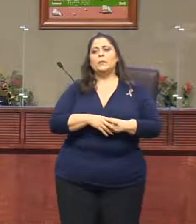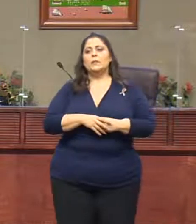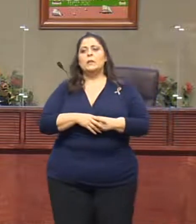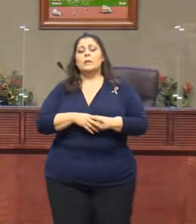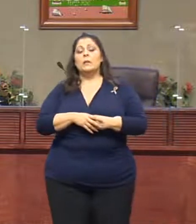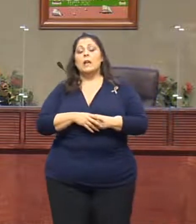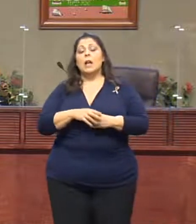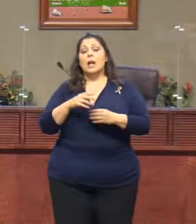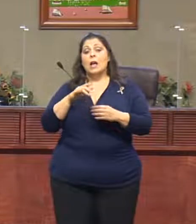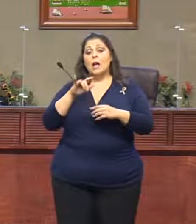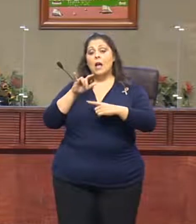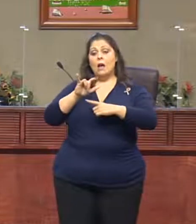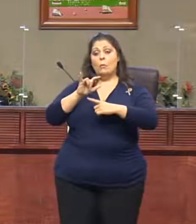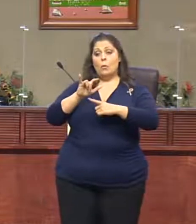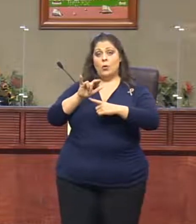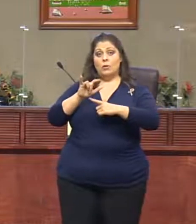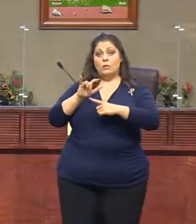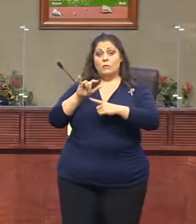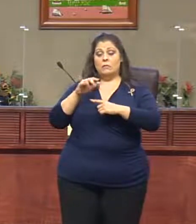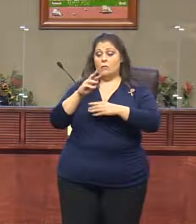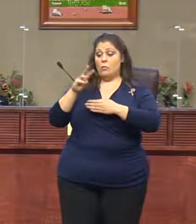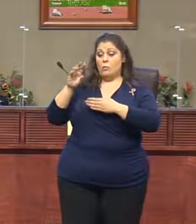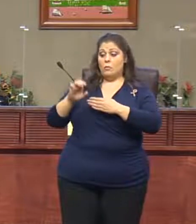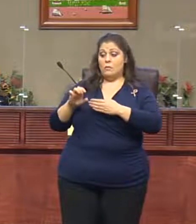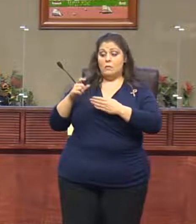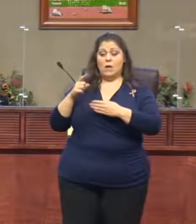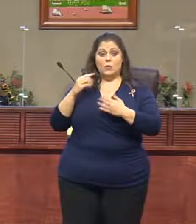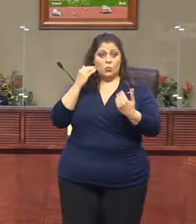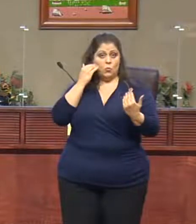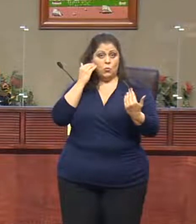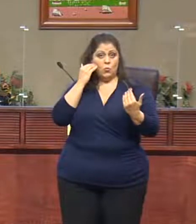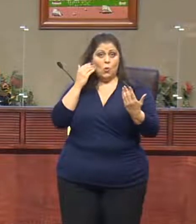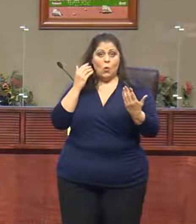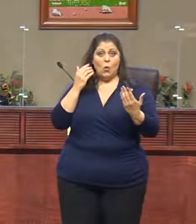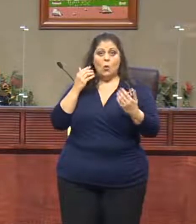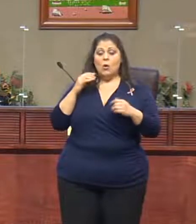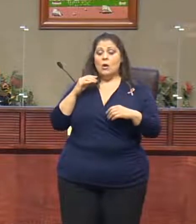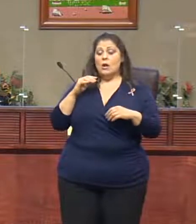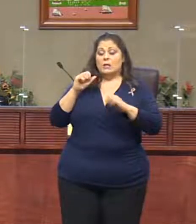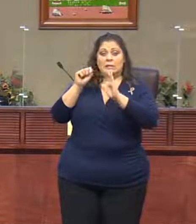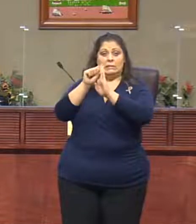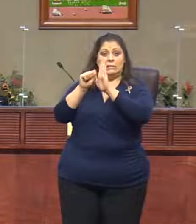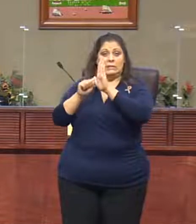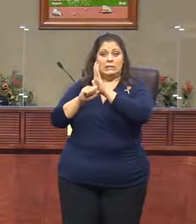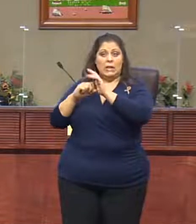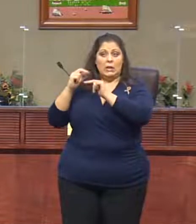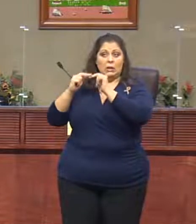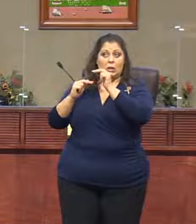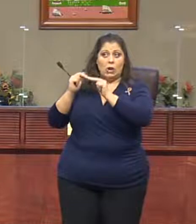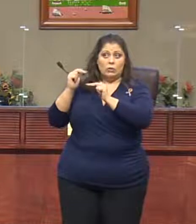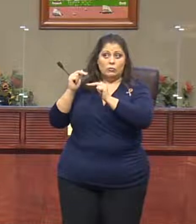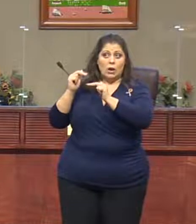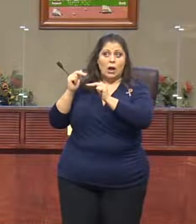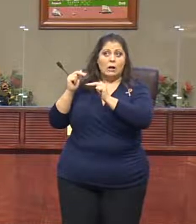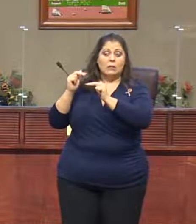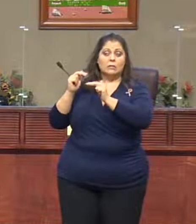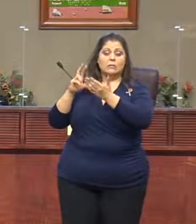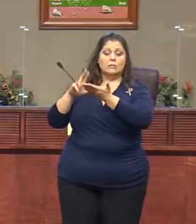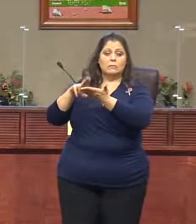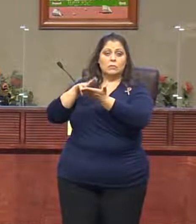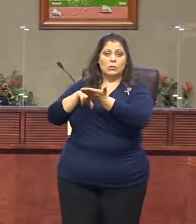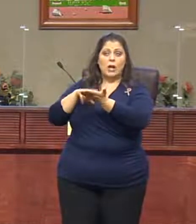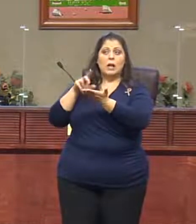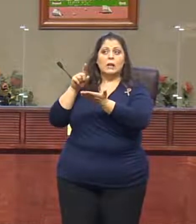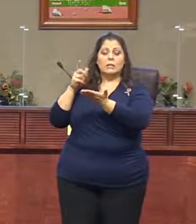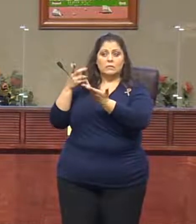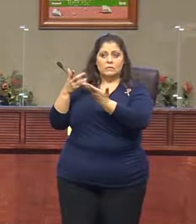the airport, over the weekend, the state contractor ended on Friday. The state health department took